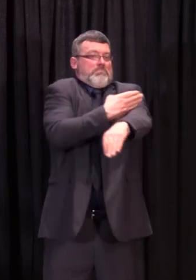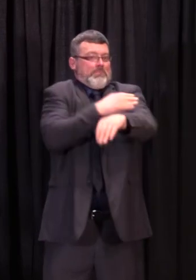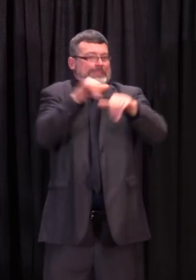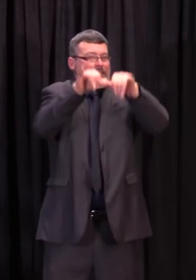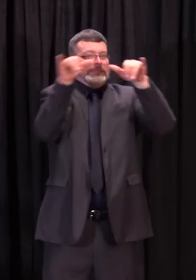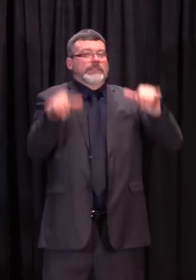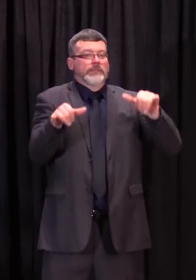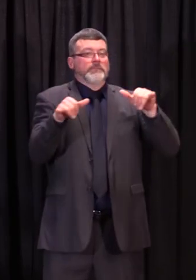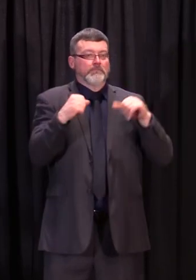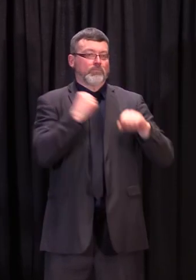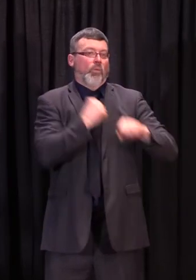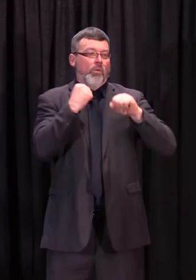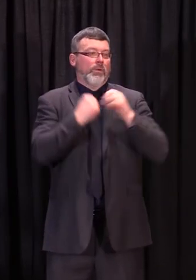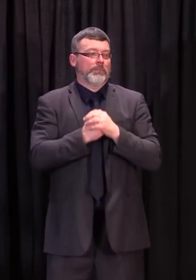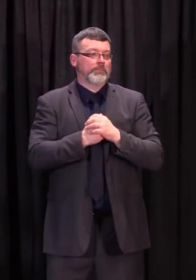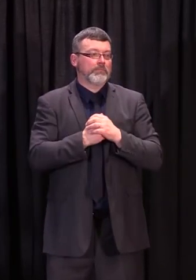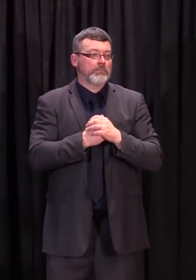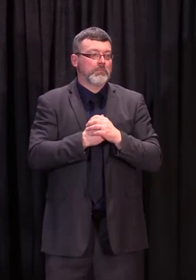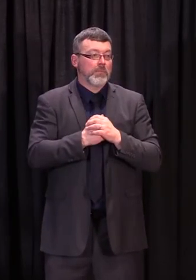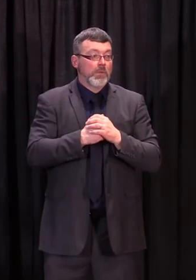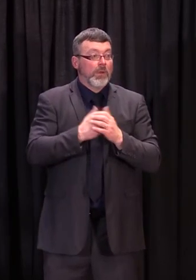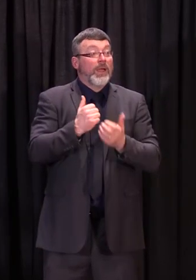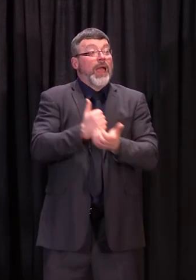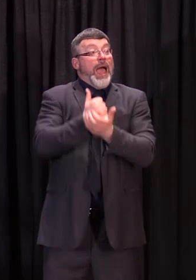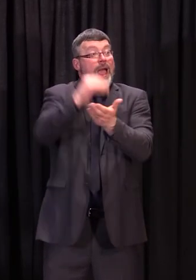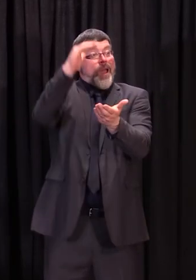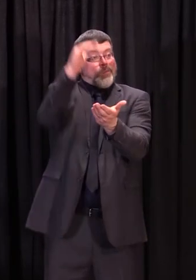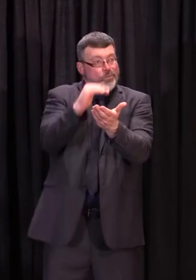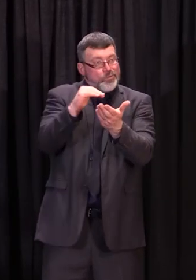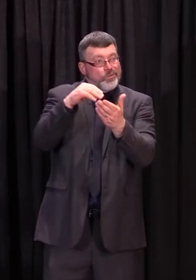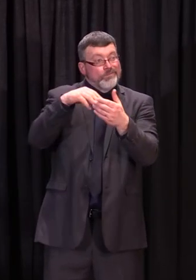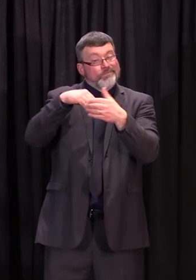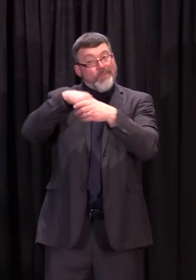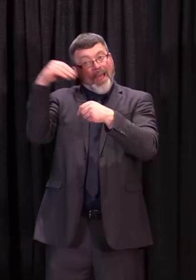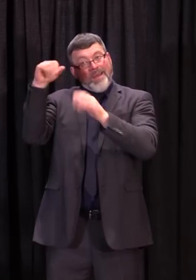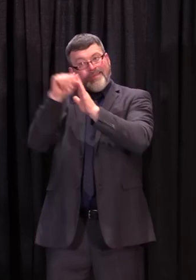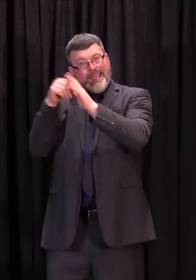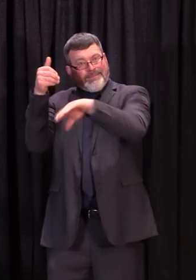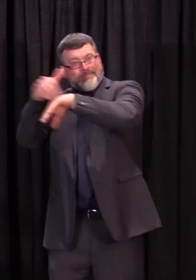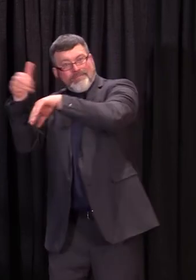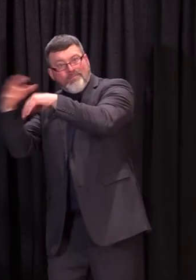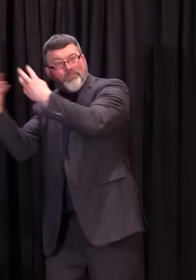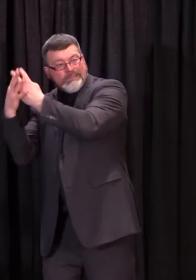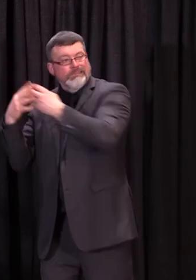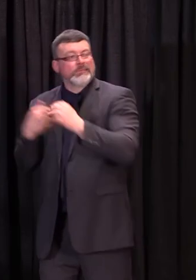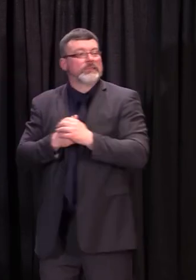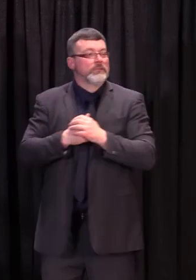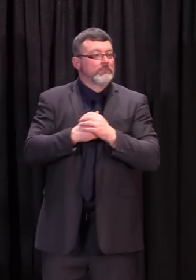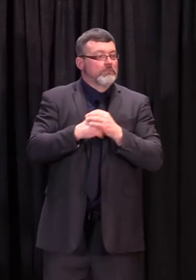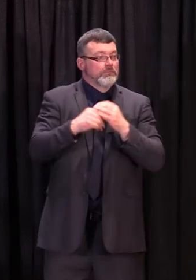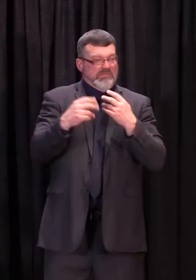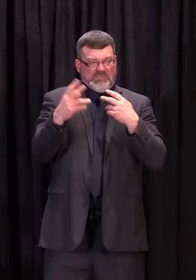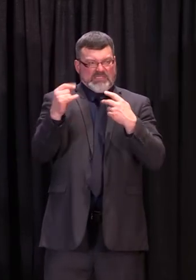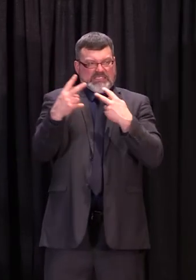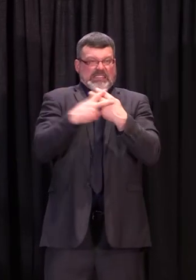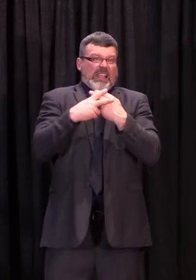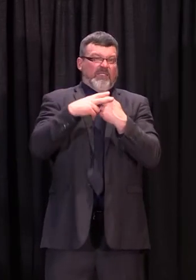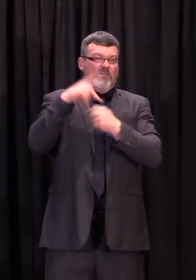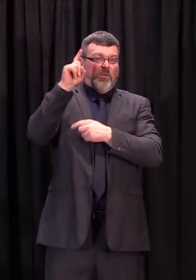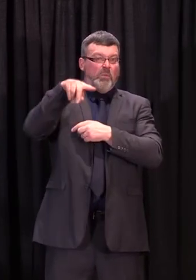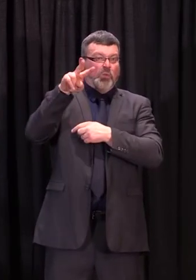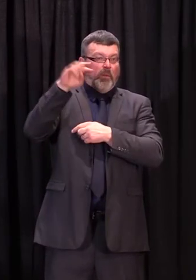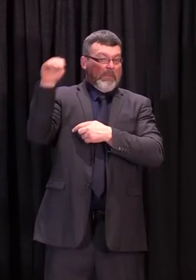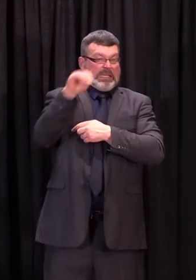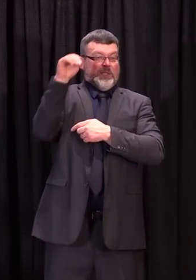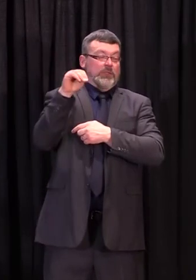These efforts have helped to reduce Vermont's out-of-state prison population, saving 1.2 million.